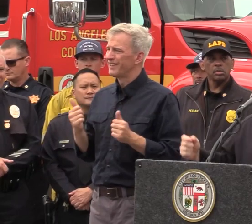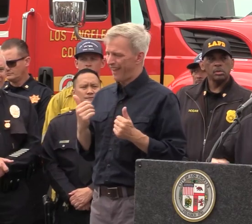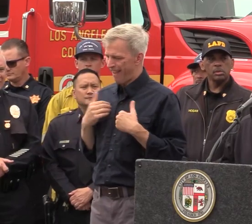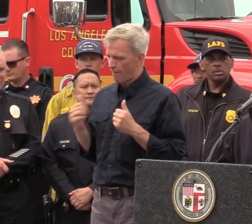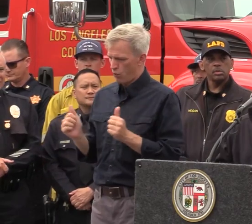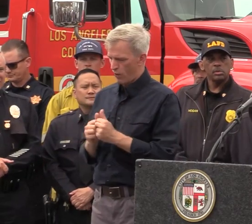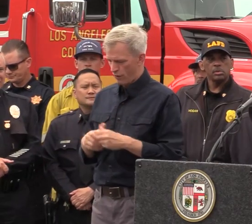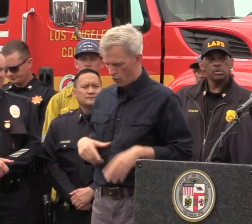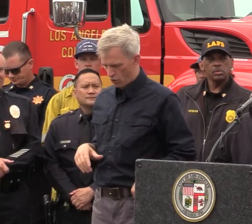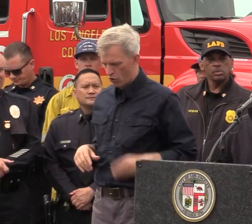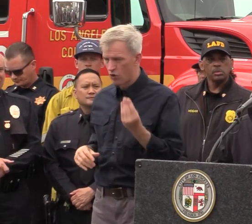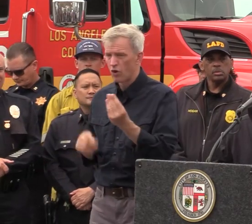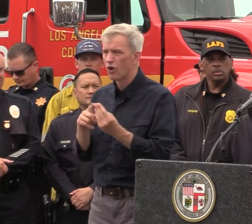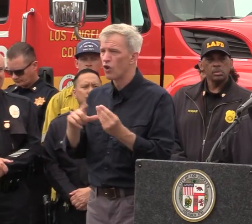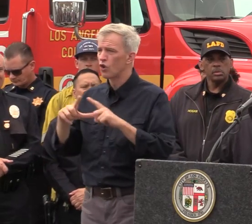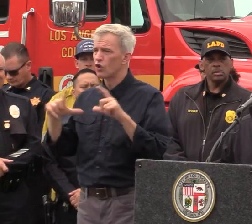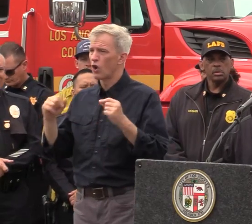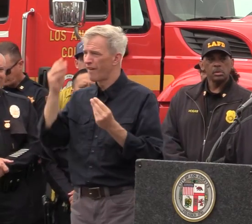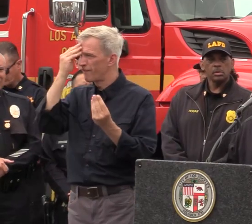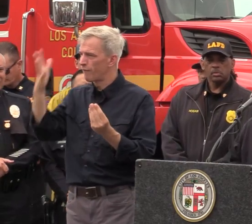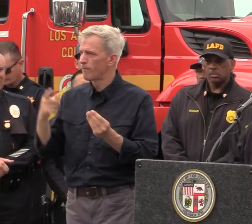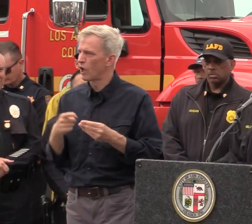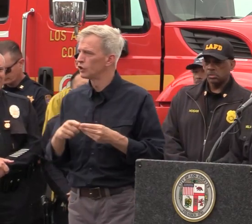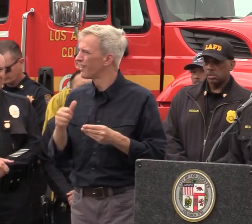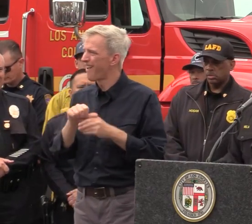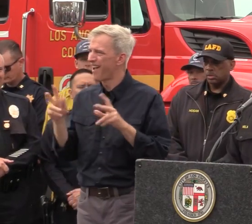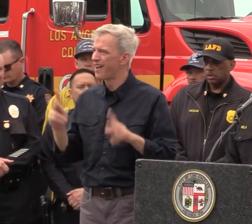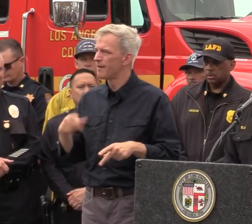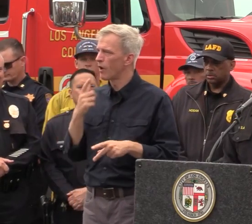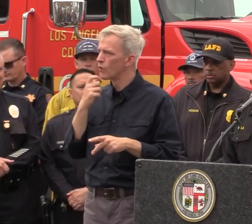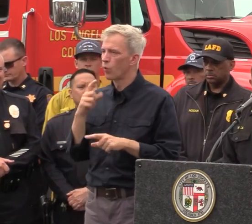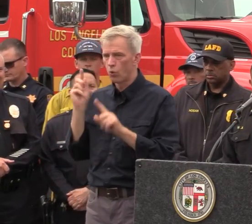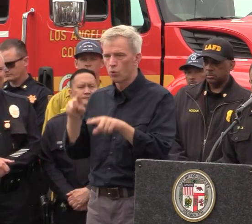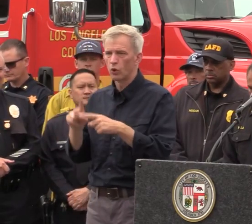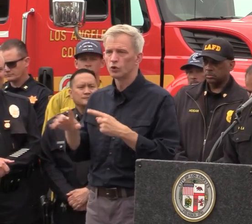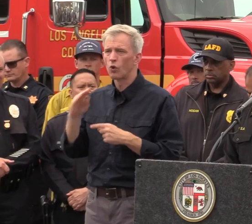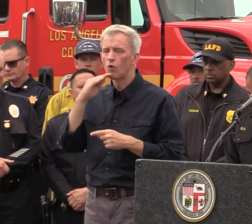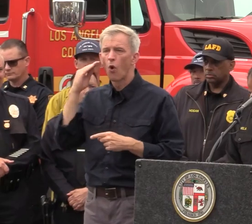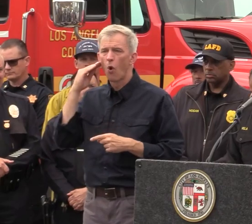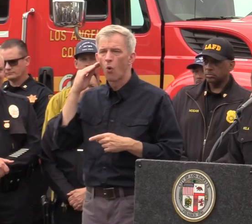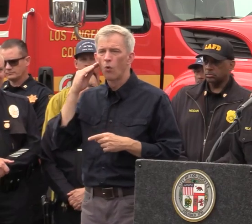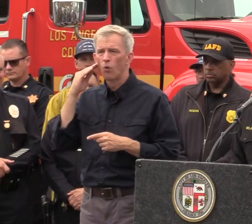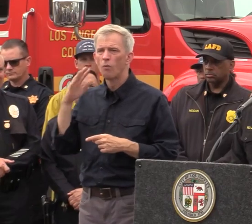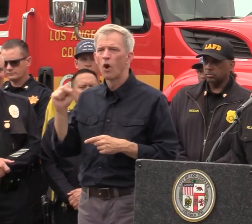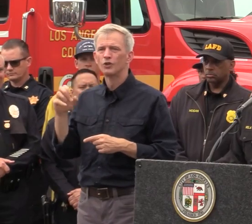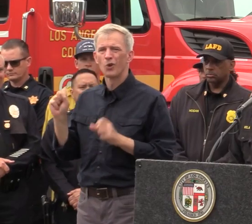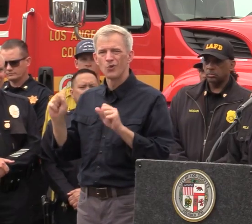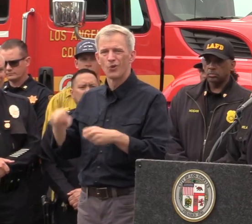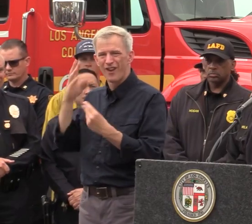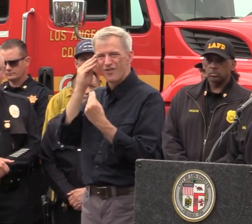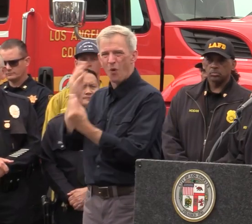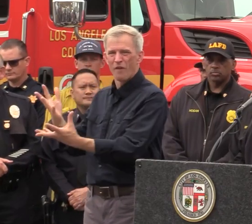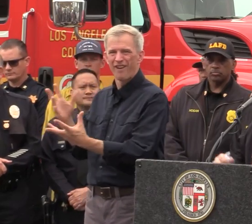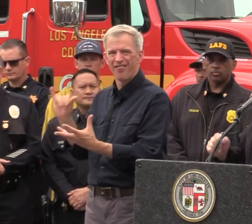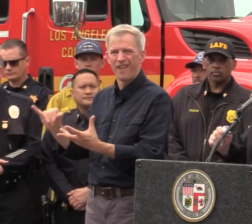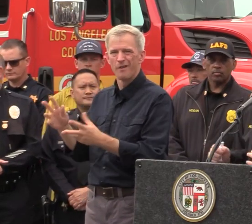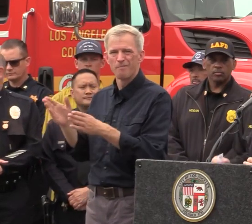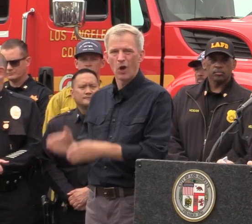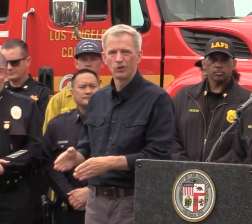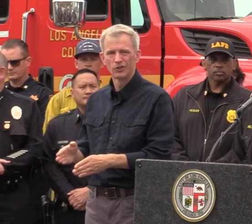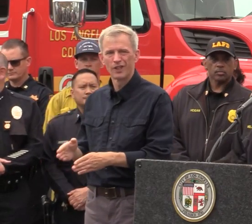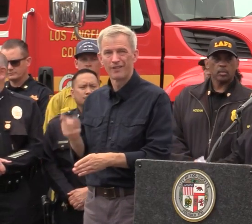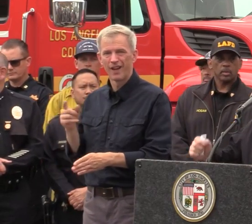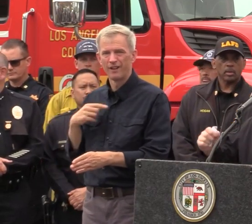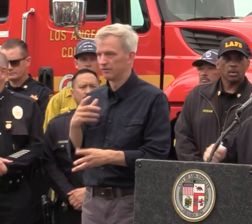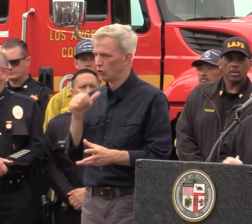and information about anybody who routinely comes to your home so that you can notify them that you